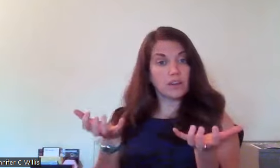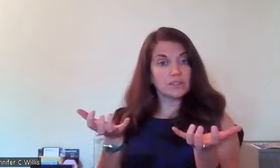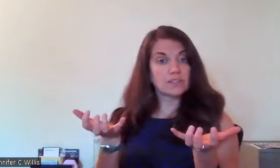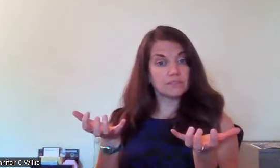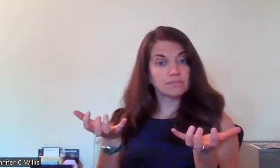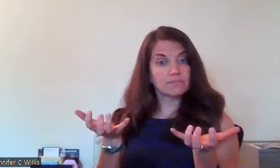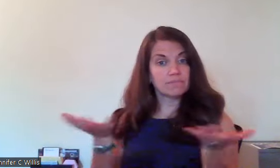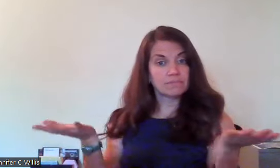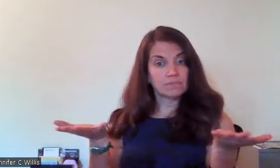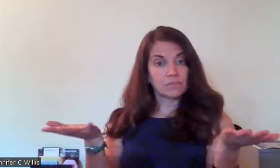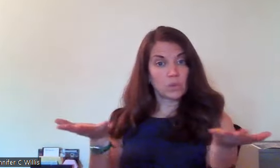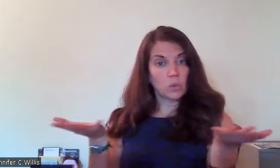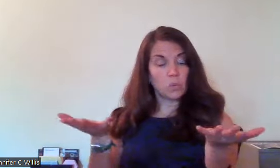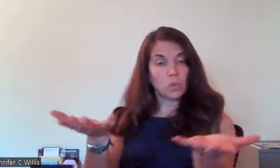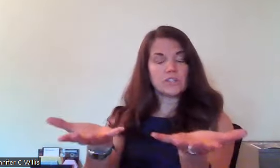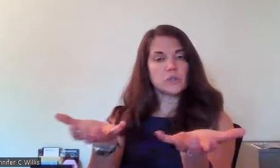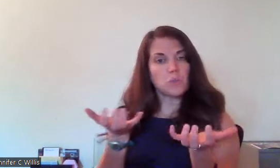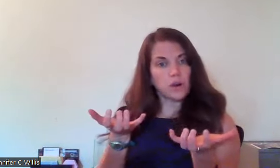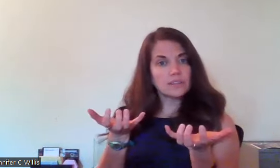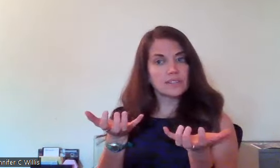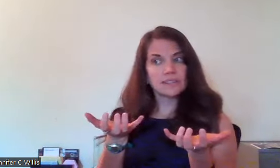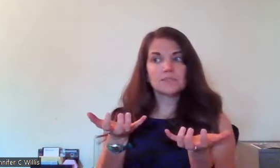want? What do you want?